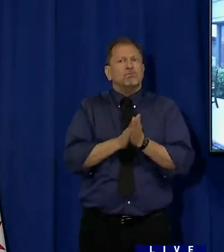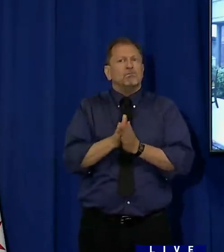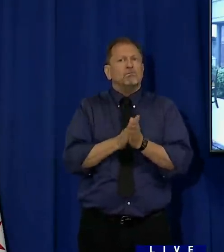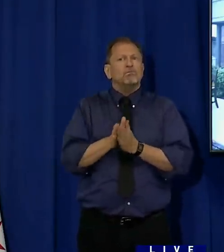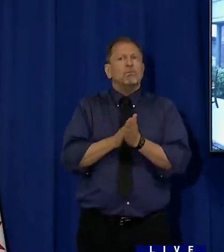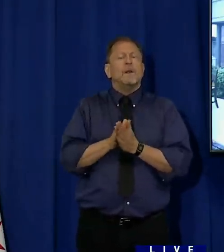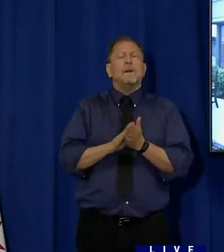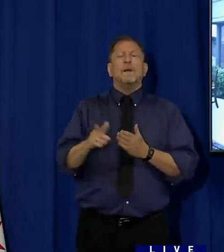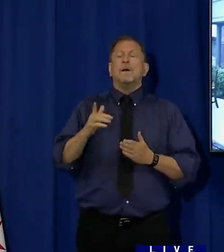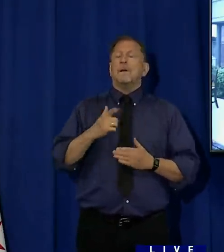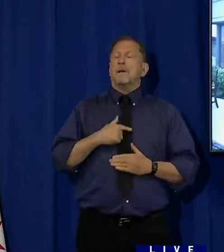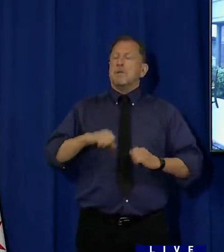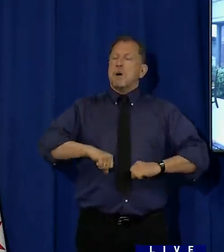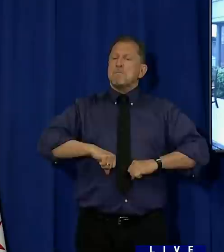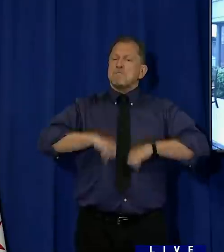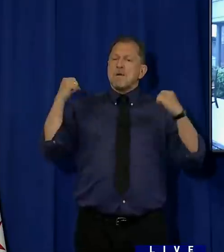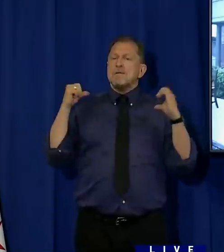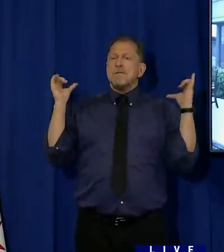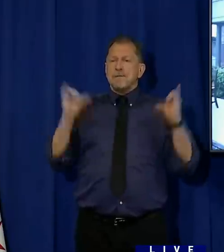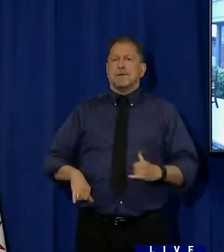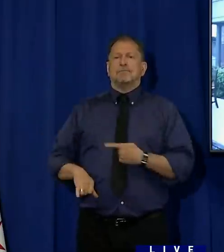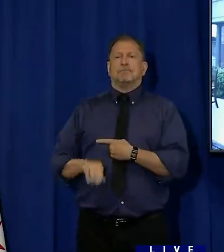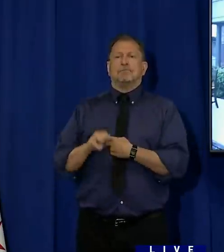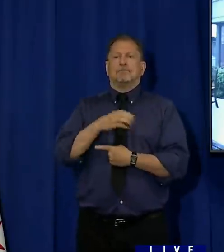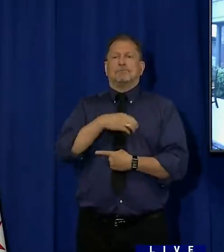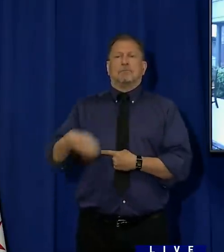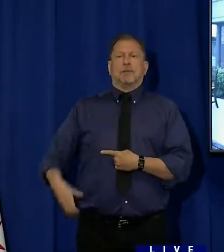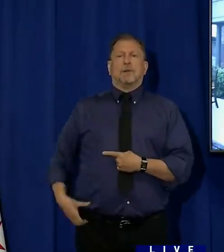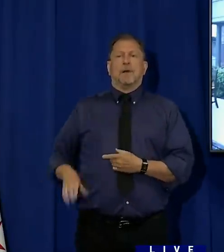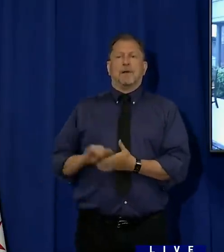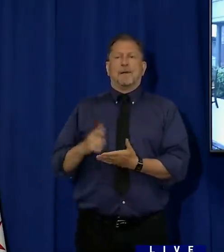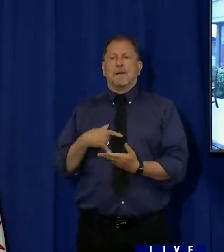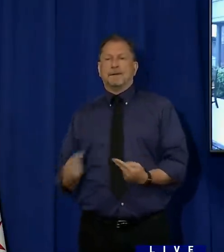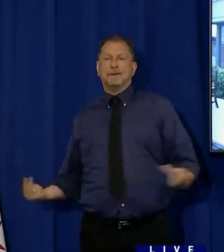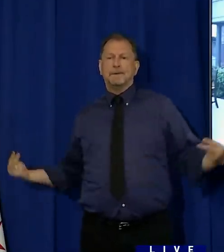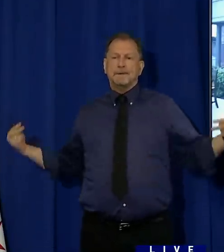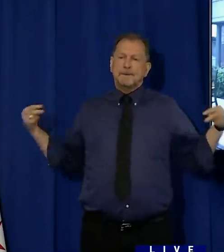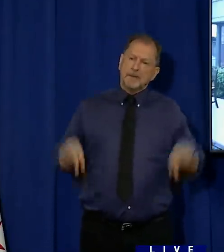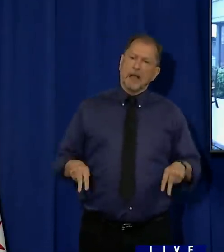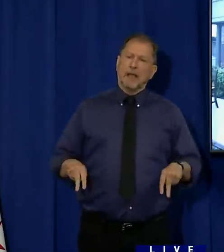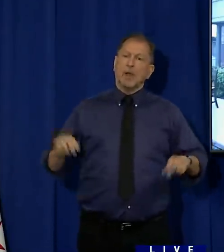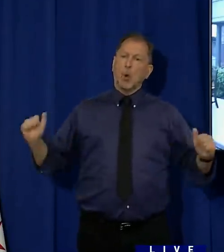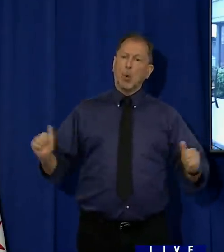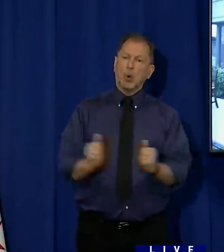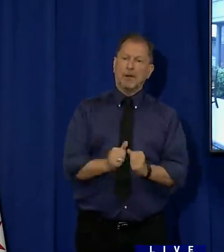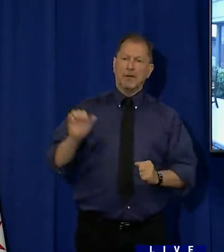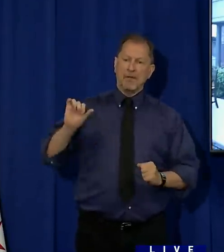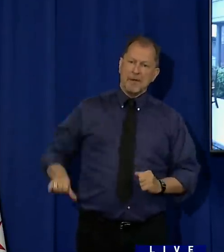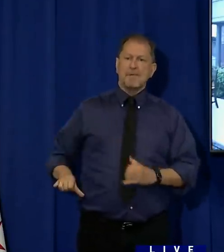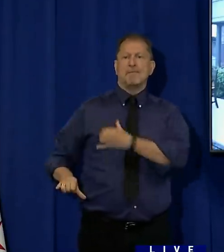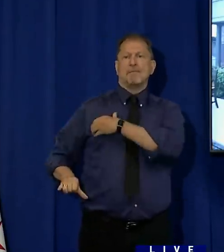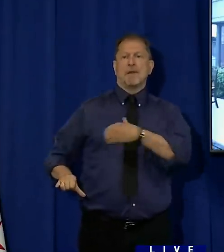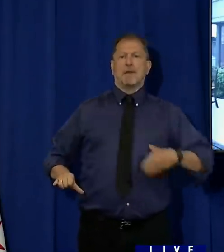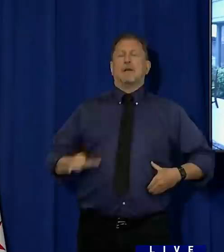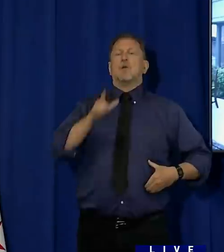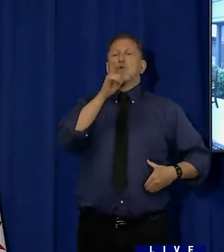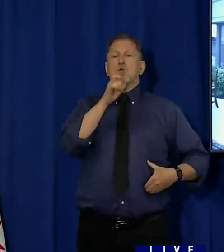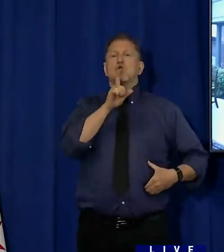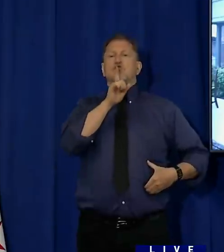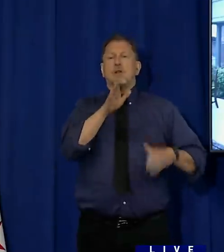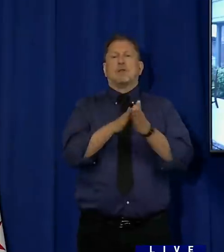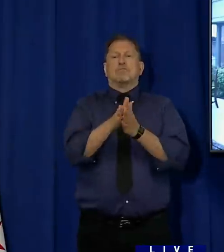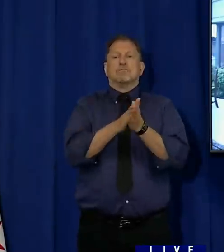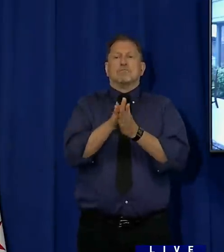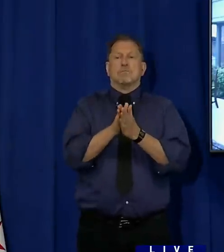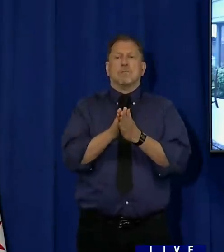glad to be here this afternoon, standing with a mayor who cares.